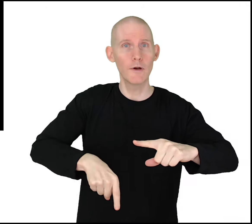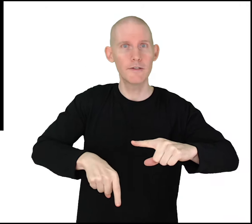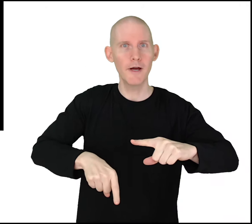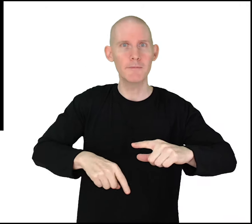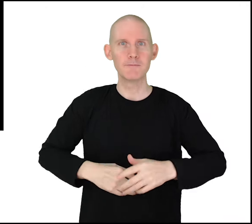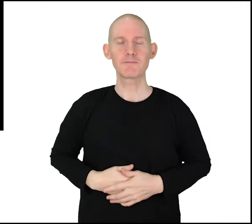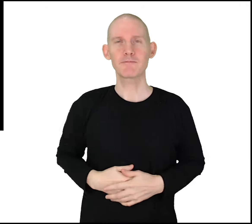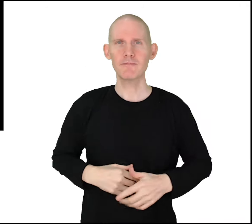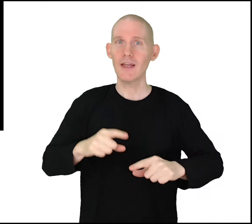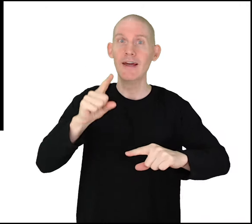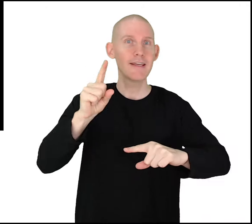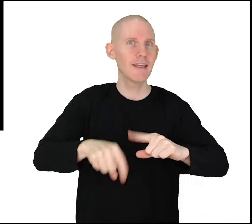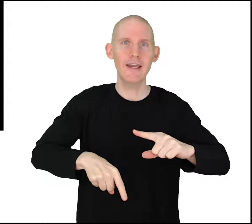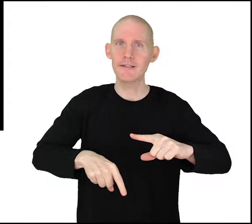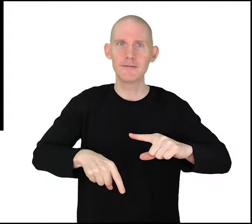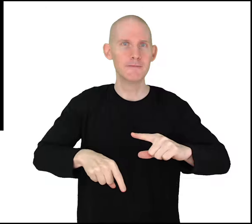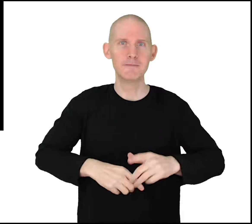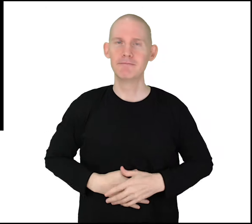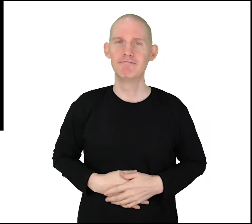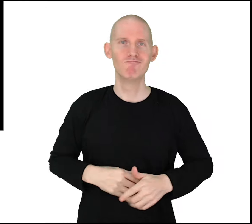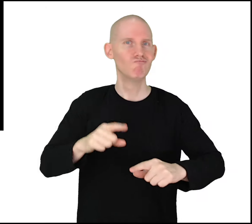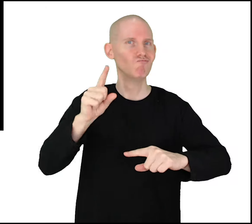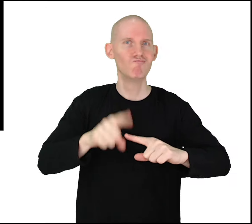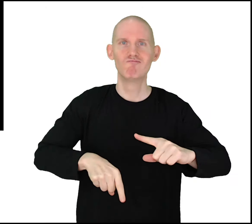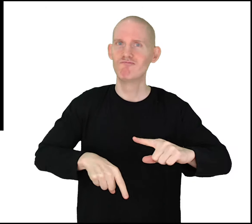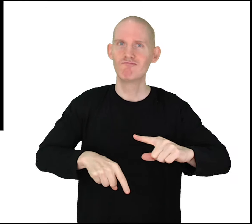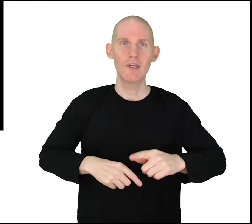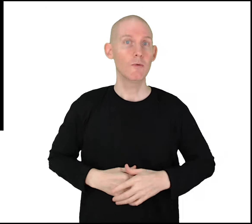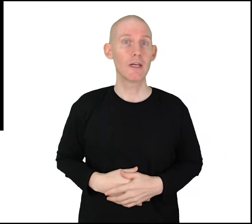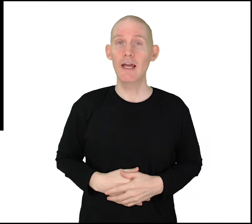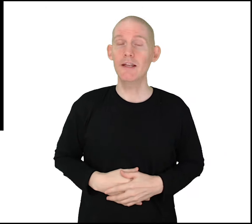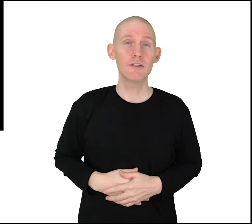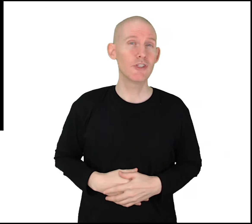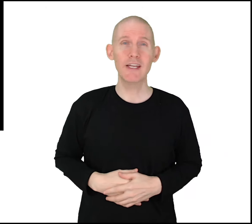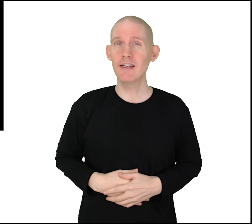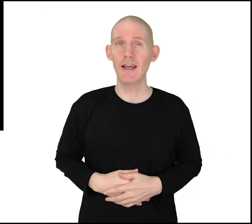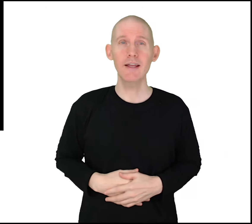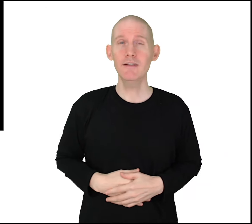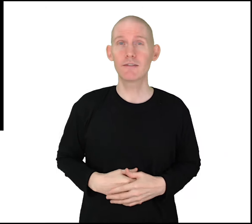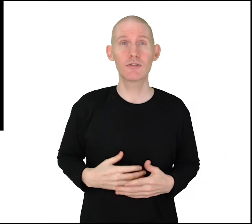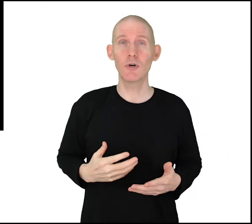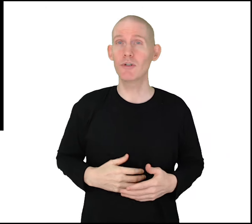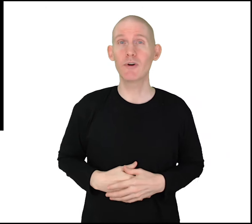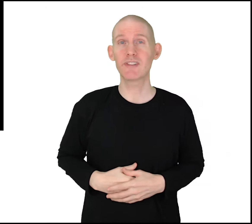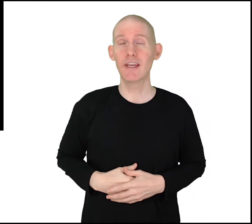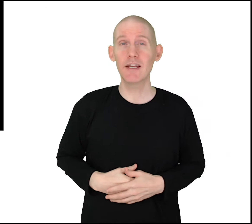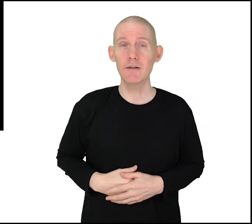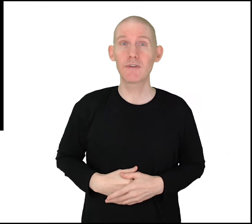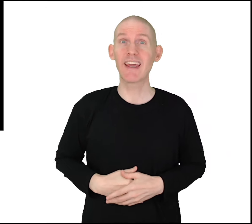time. Can't. We can add in a shaking head to show, it's negative,